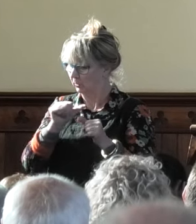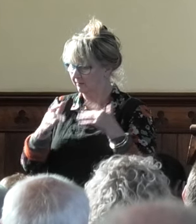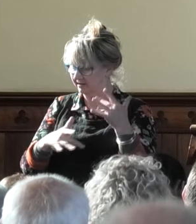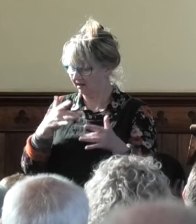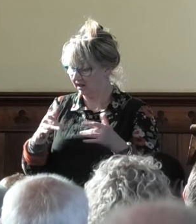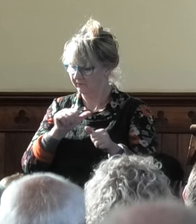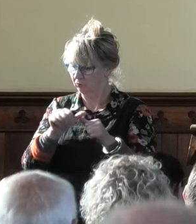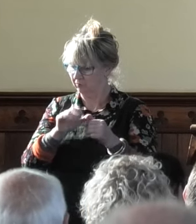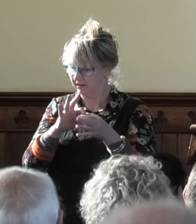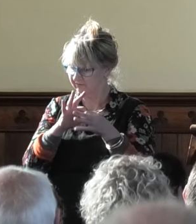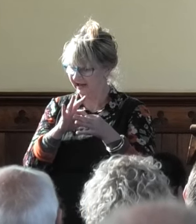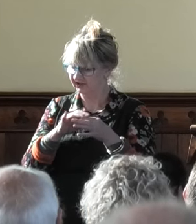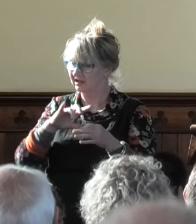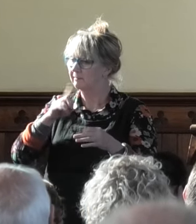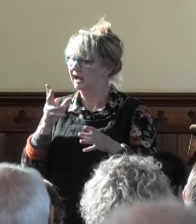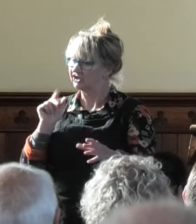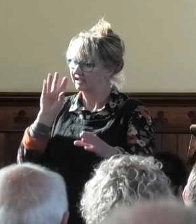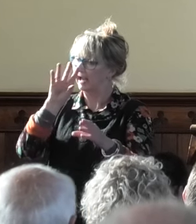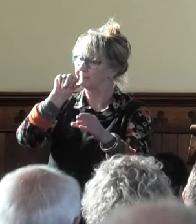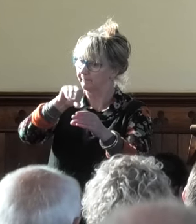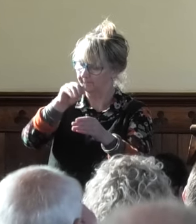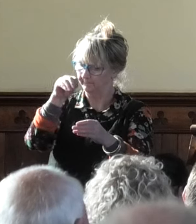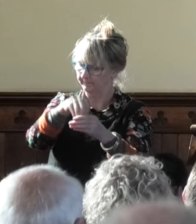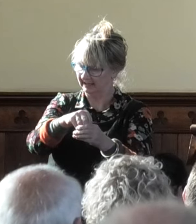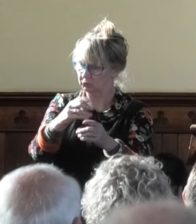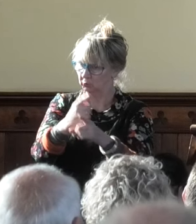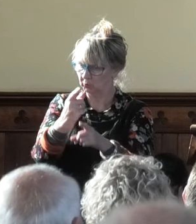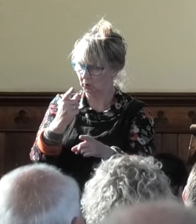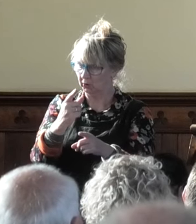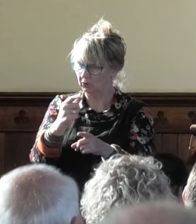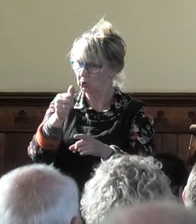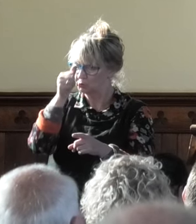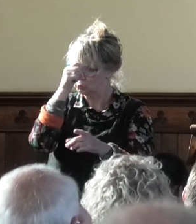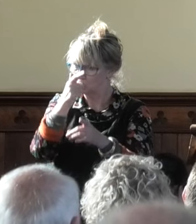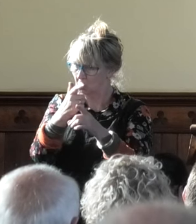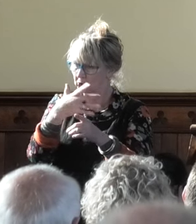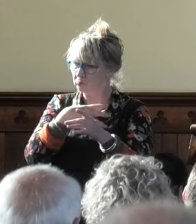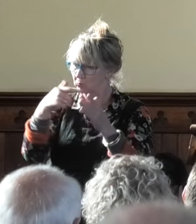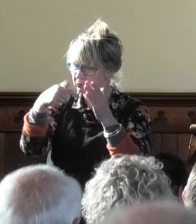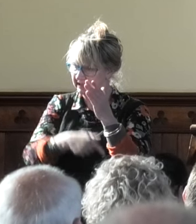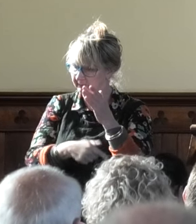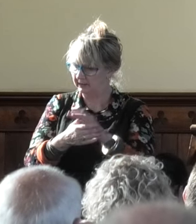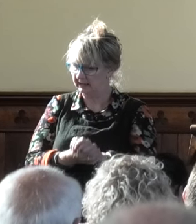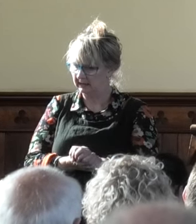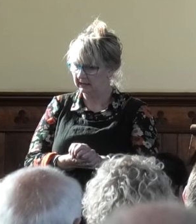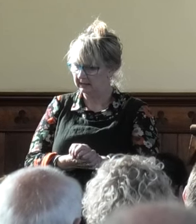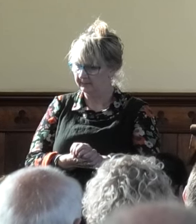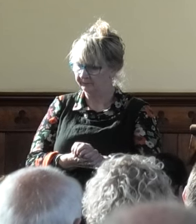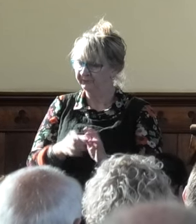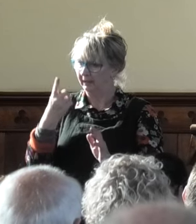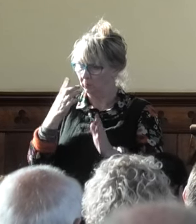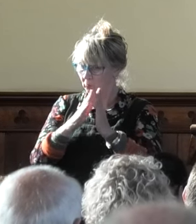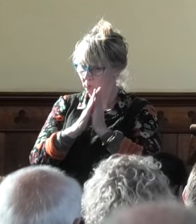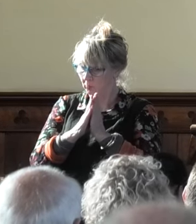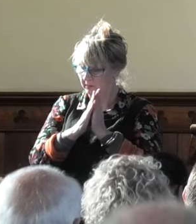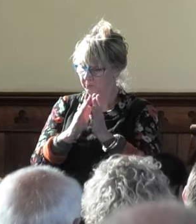better relationships, but to be known and to know God. And in a prayer that Jesus